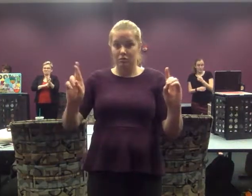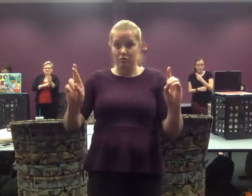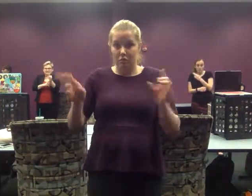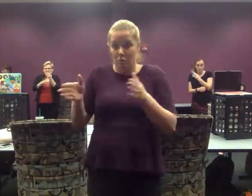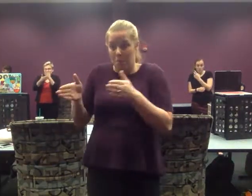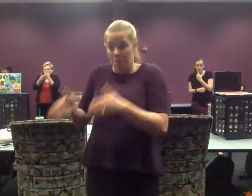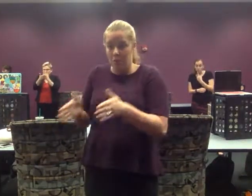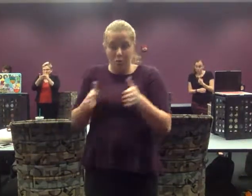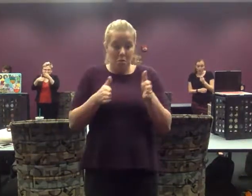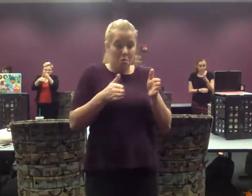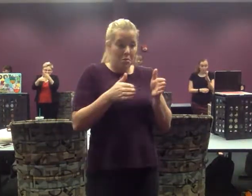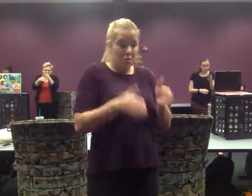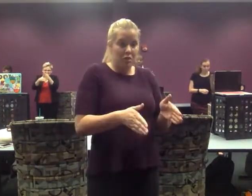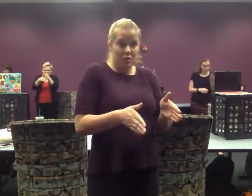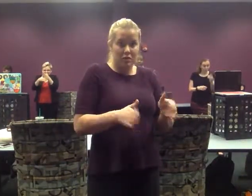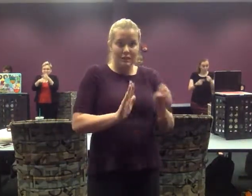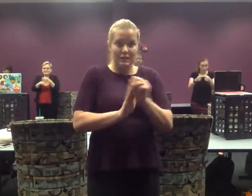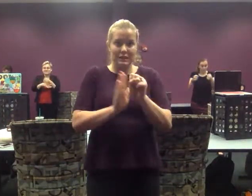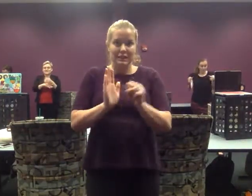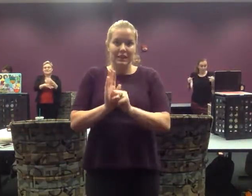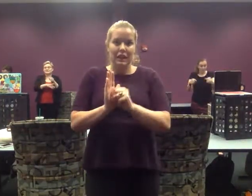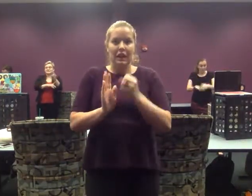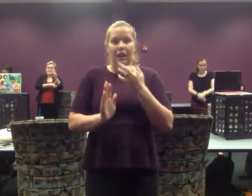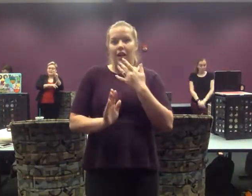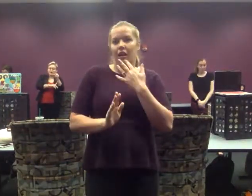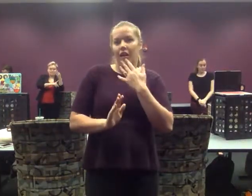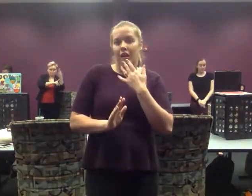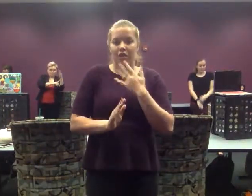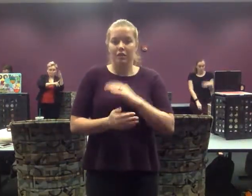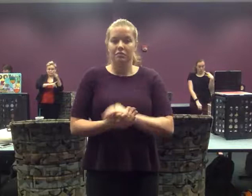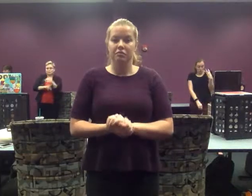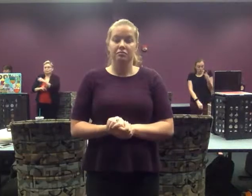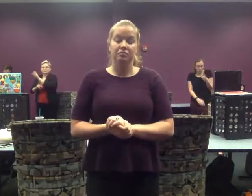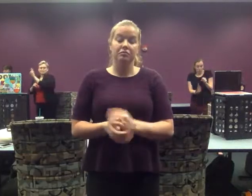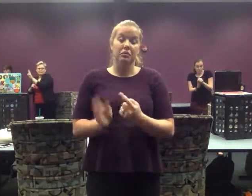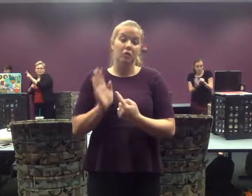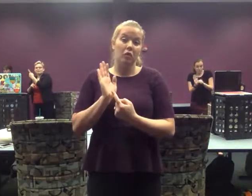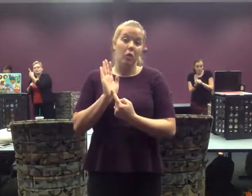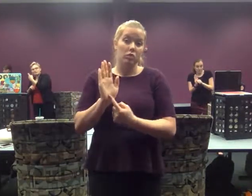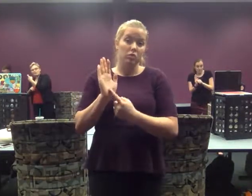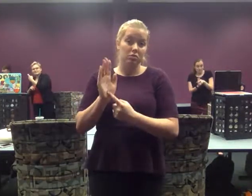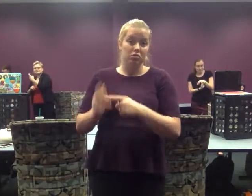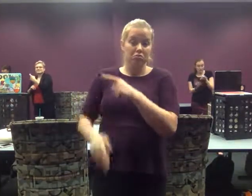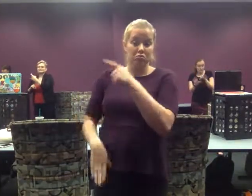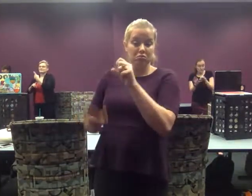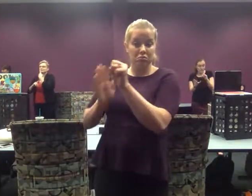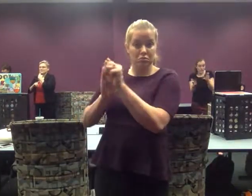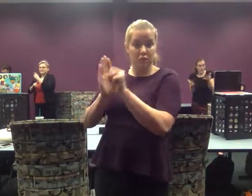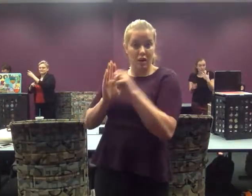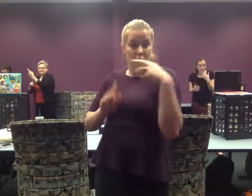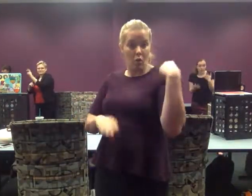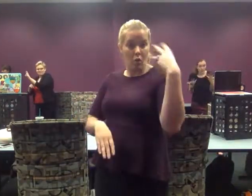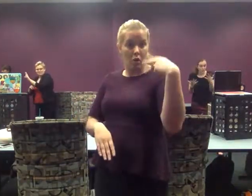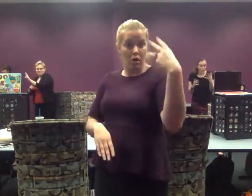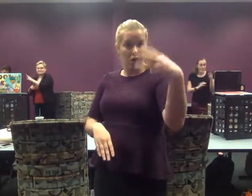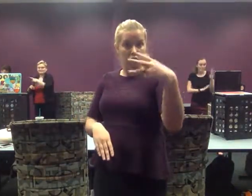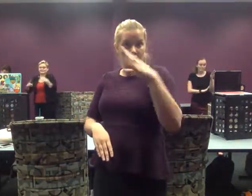state and a blue state. The state of Washington voted blue. The people of Washington haven't made up their mind